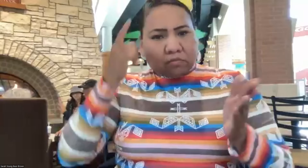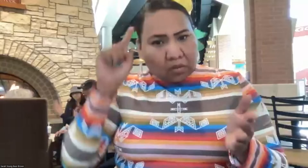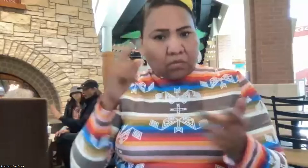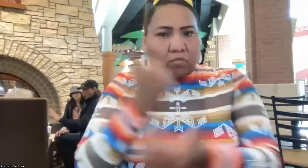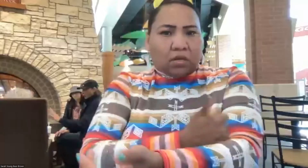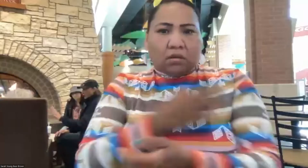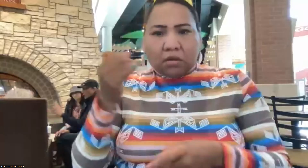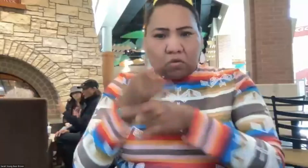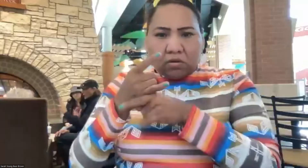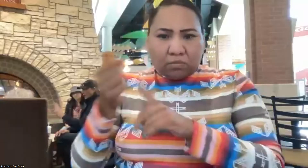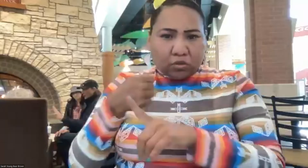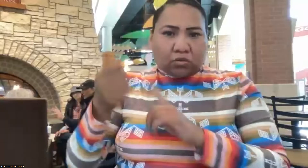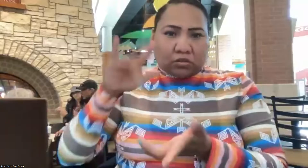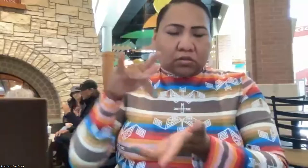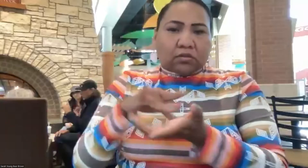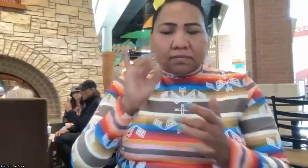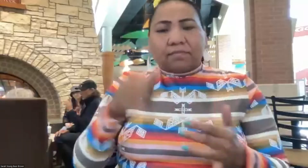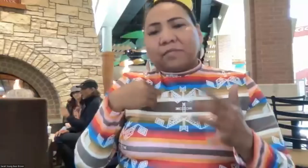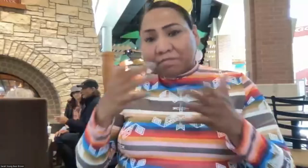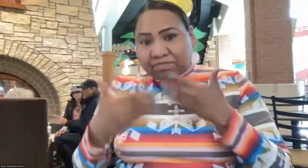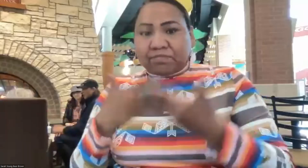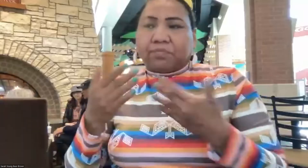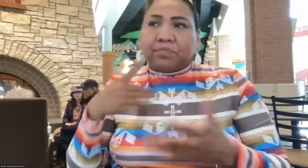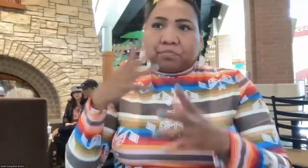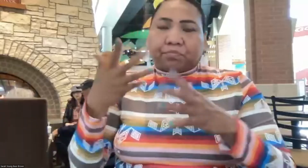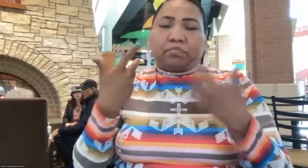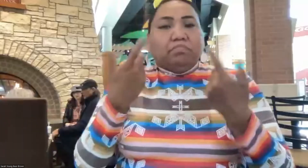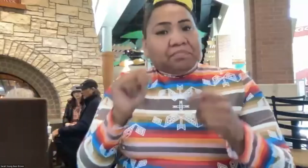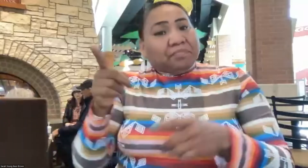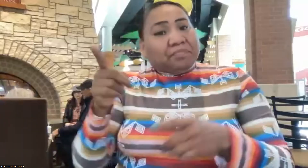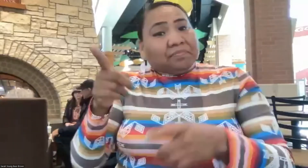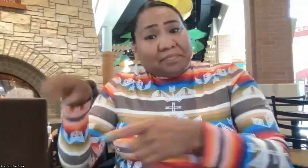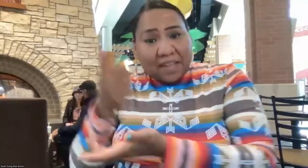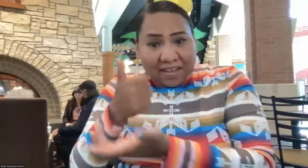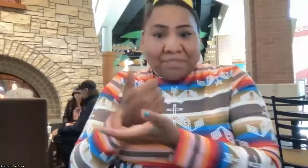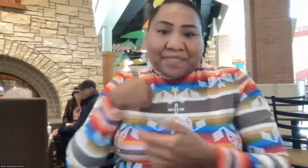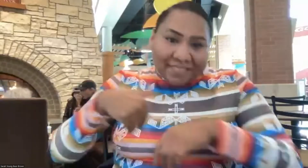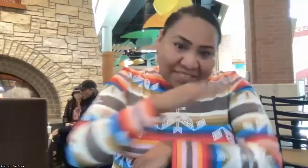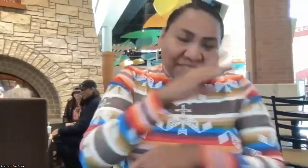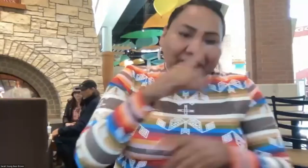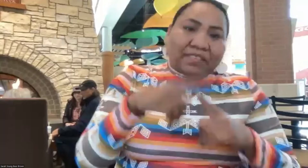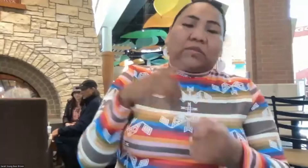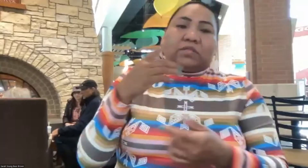drinking. So I turned to my tribe's services for addiction and